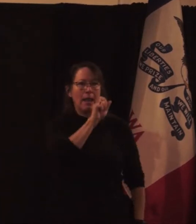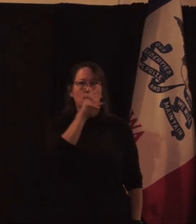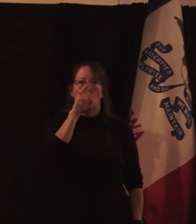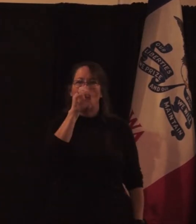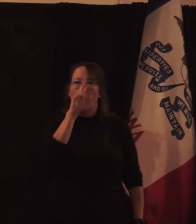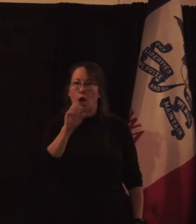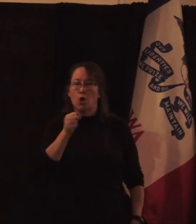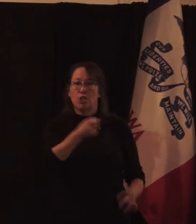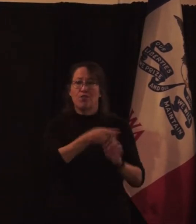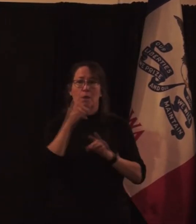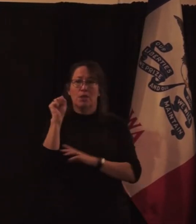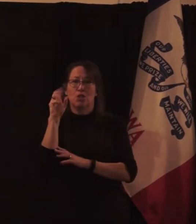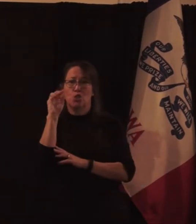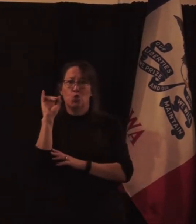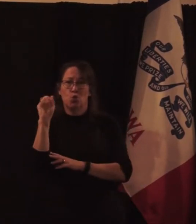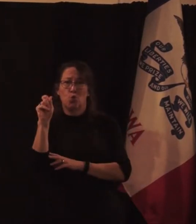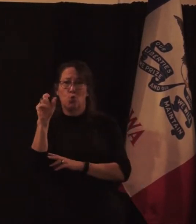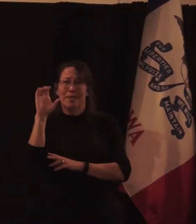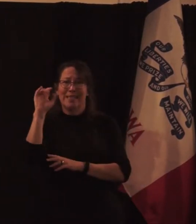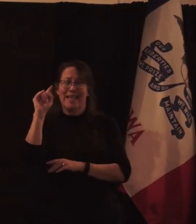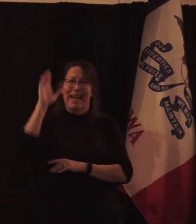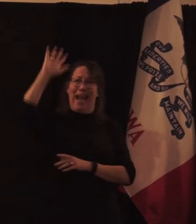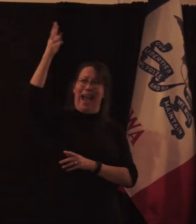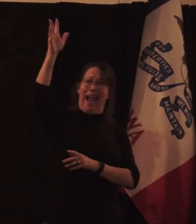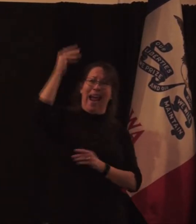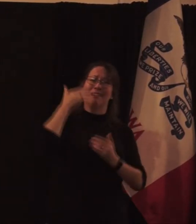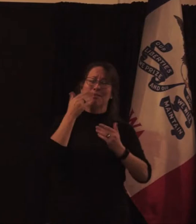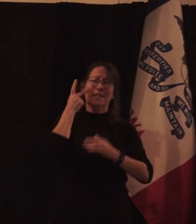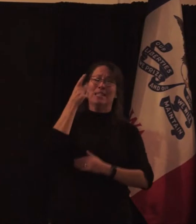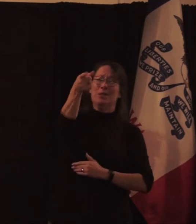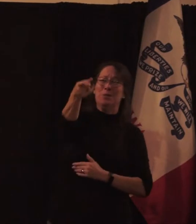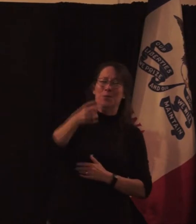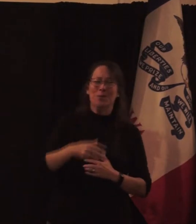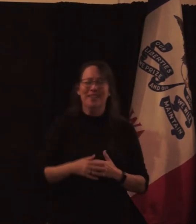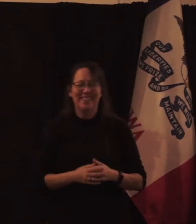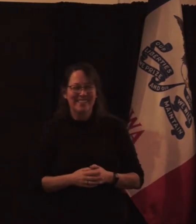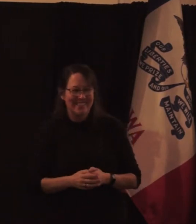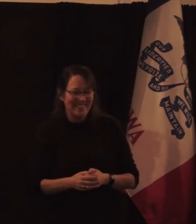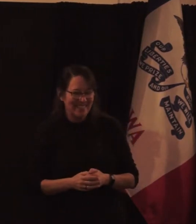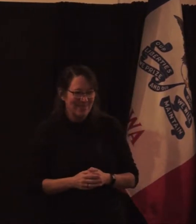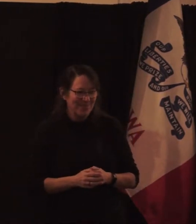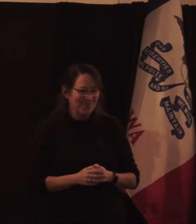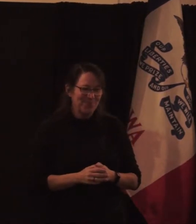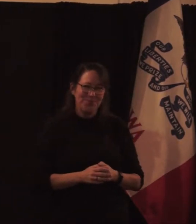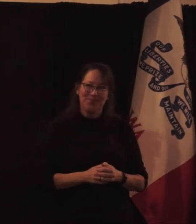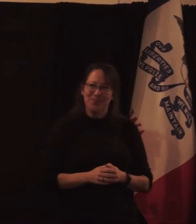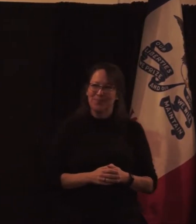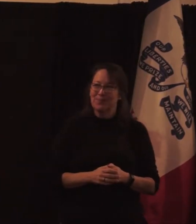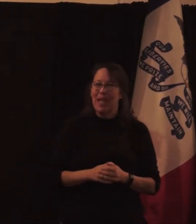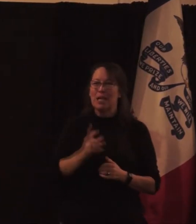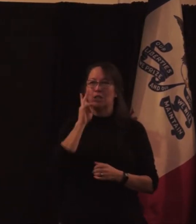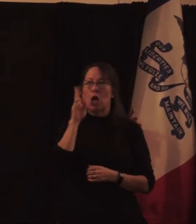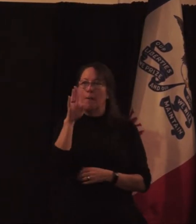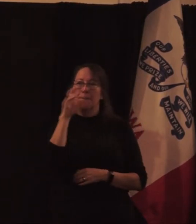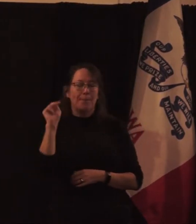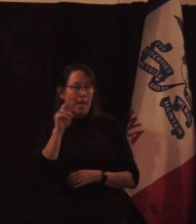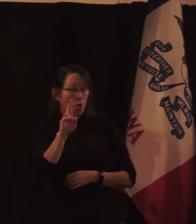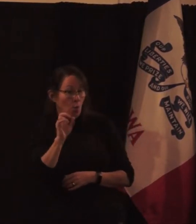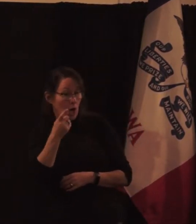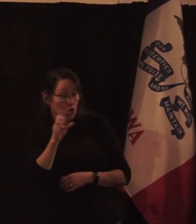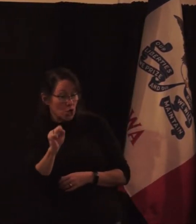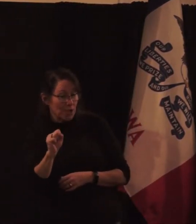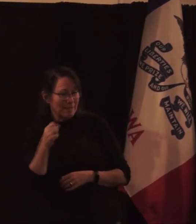Waters is here from Sioux City, for crying out loud. Hey, Alex is back there. All right. I saw Ben Rogers,